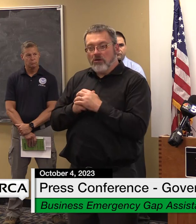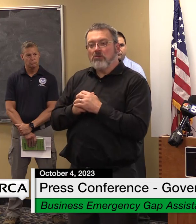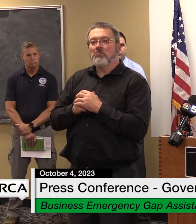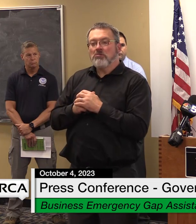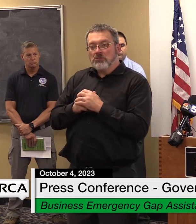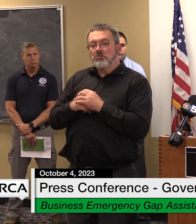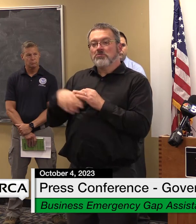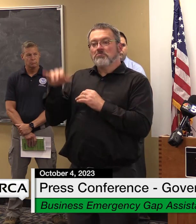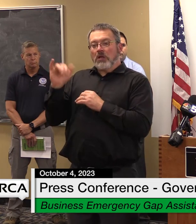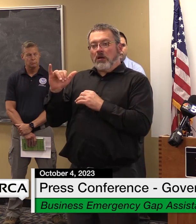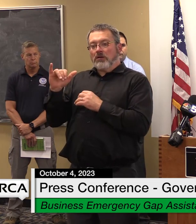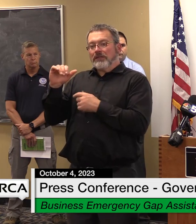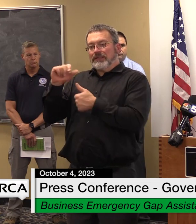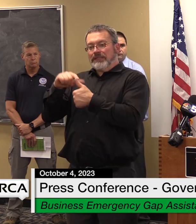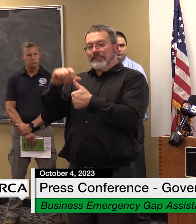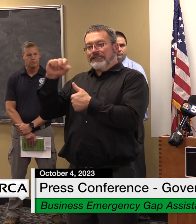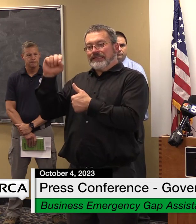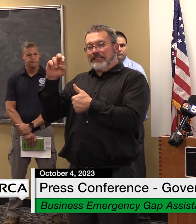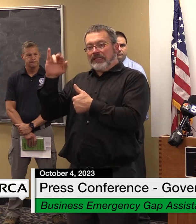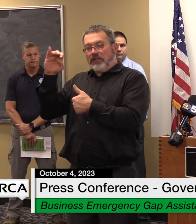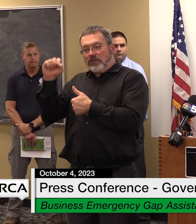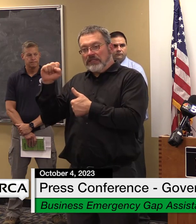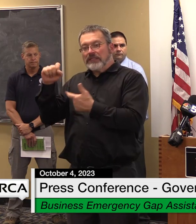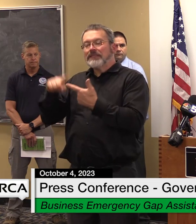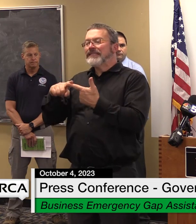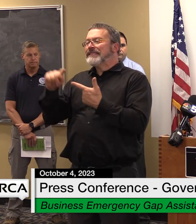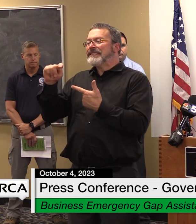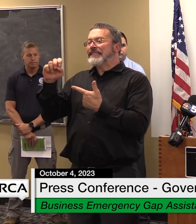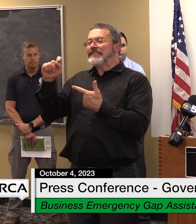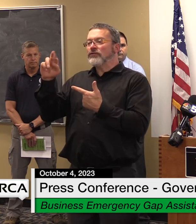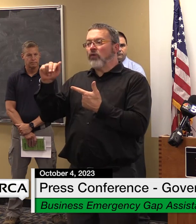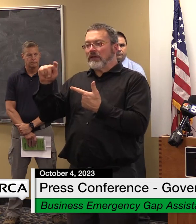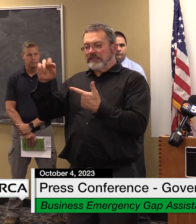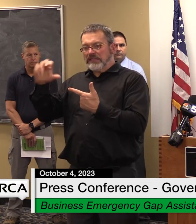used. They serviced communities throughout Vermont and carted over